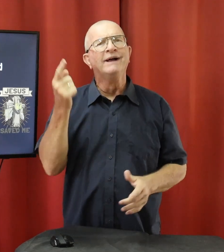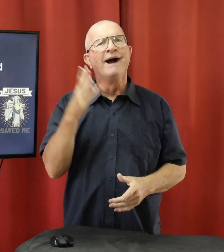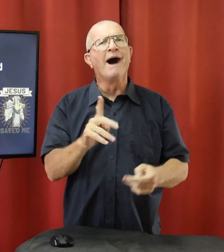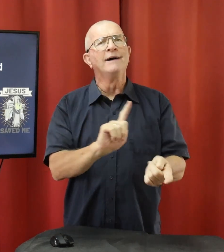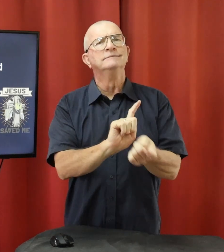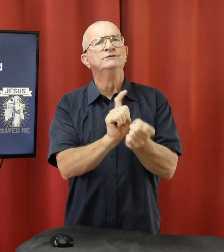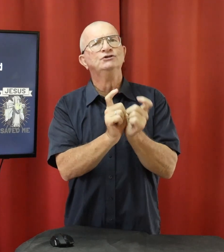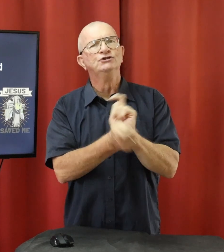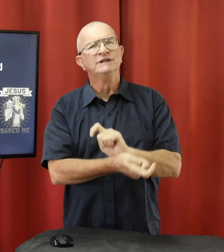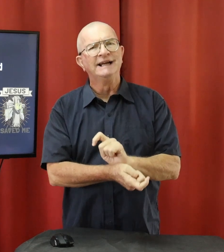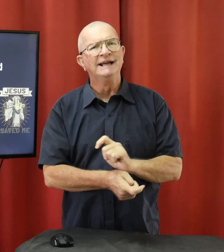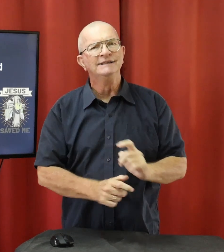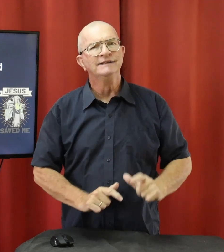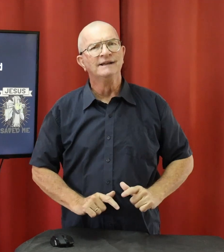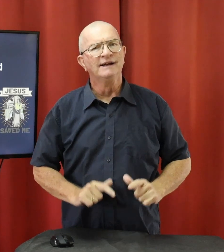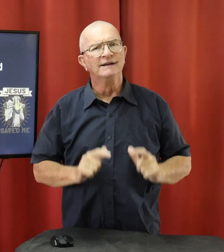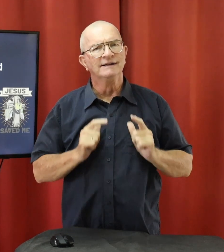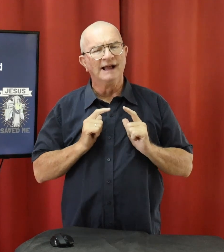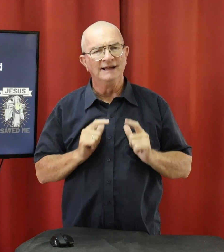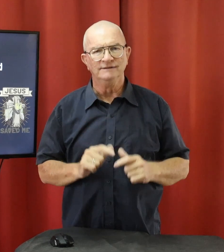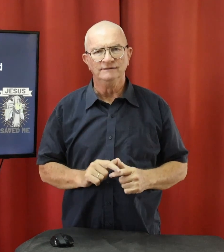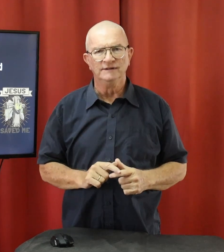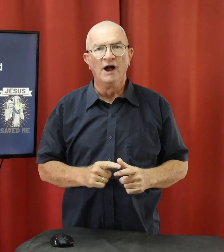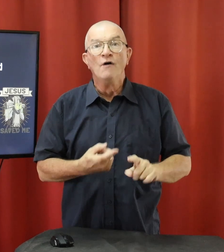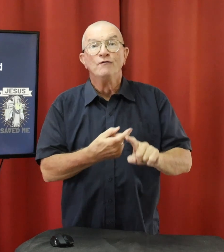And to show God changes a life.